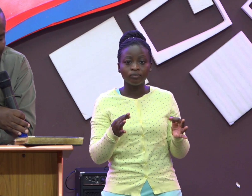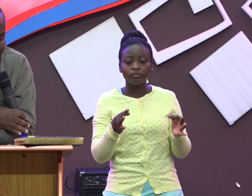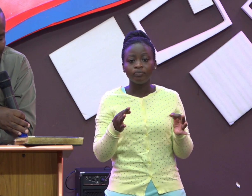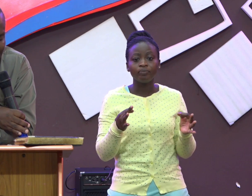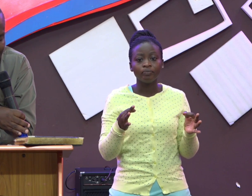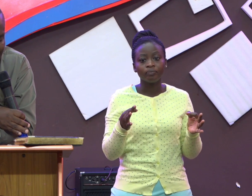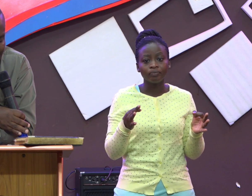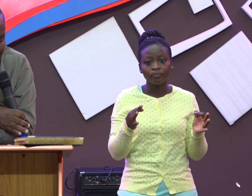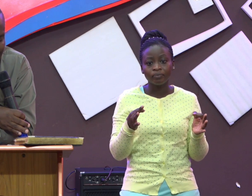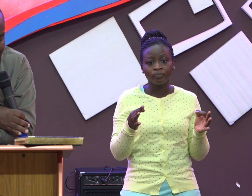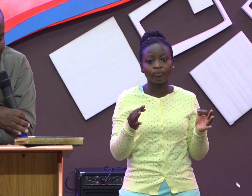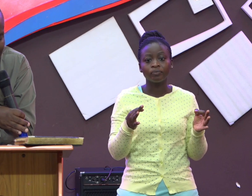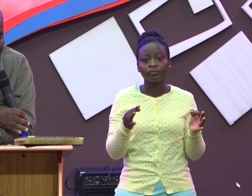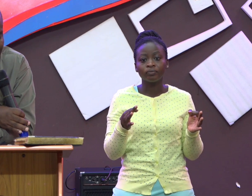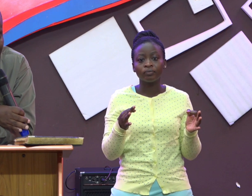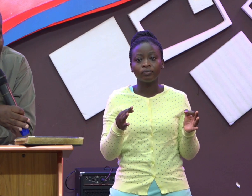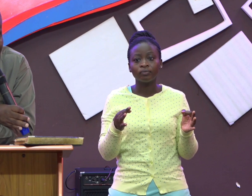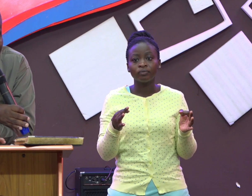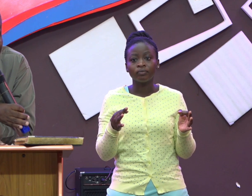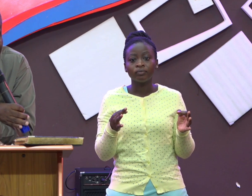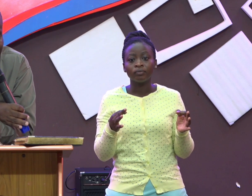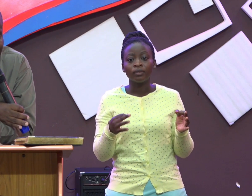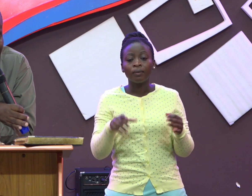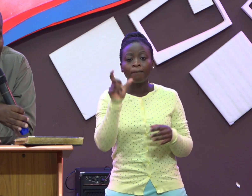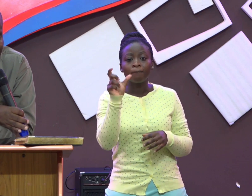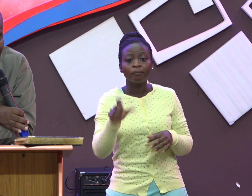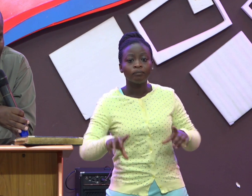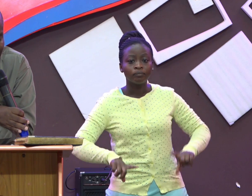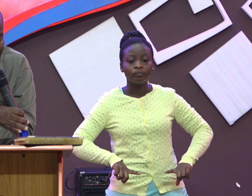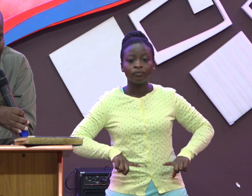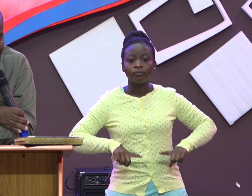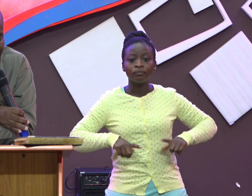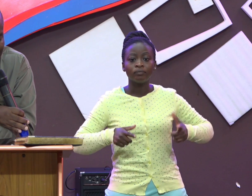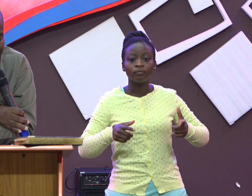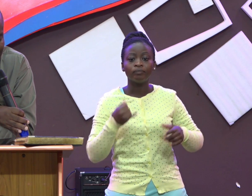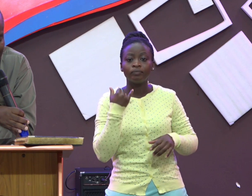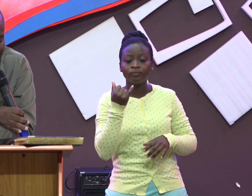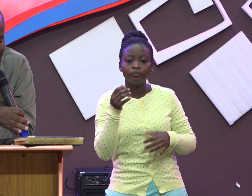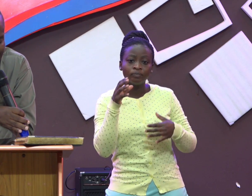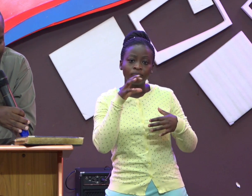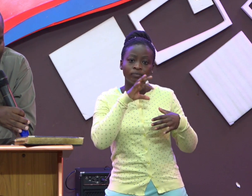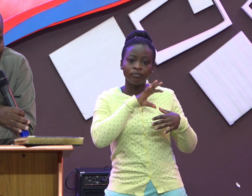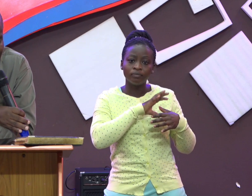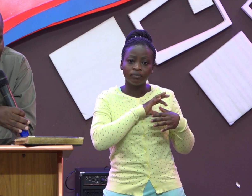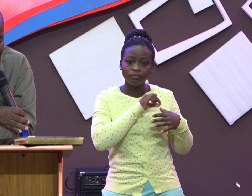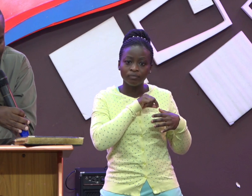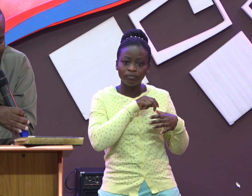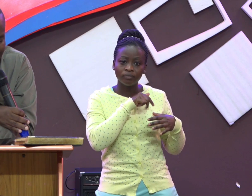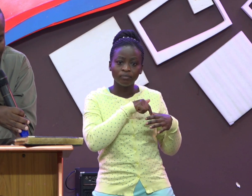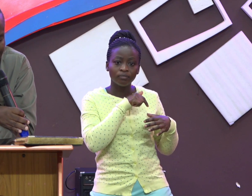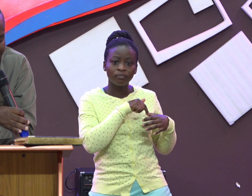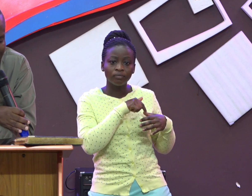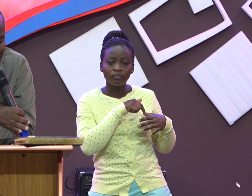of man is in three. Okusinza ku Basessalonika. According to 1 Thessalonians. Mukama yebazibwe nnyo. Praise the Lord.